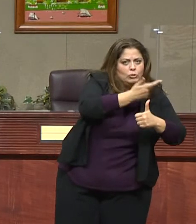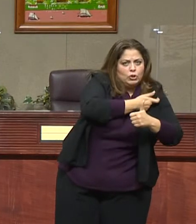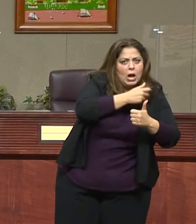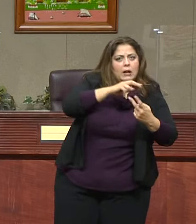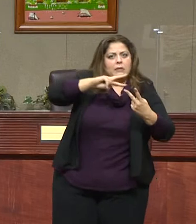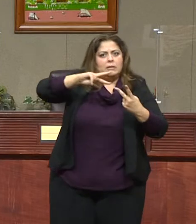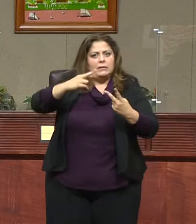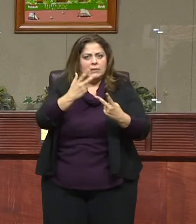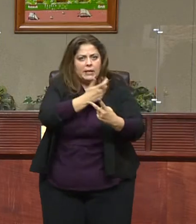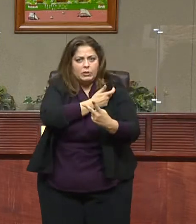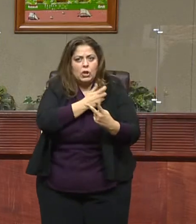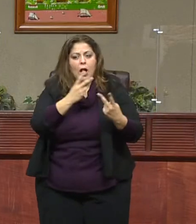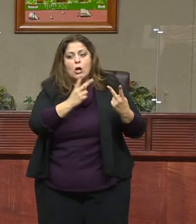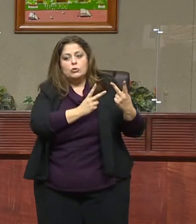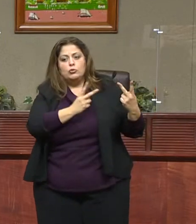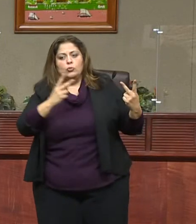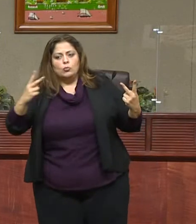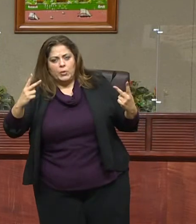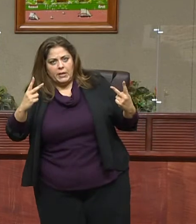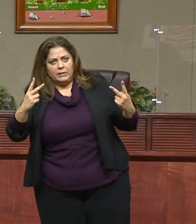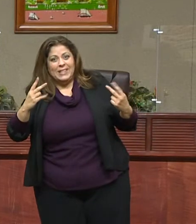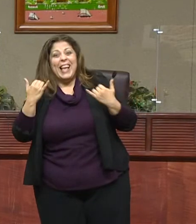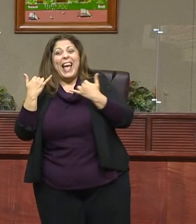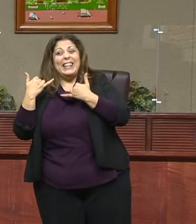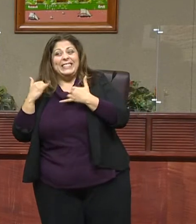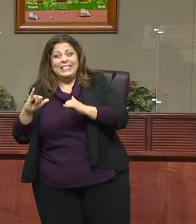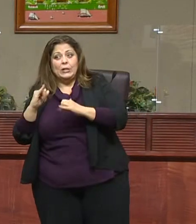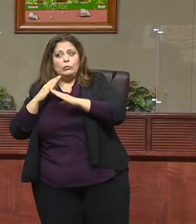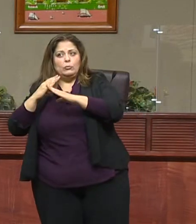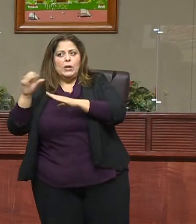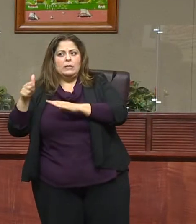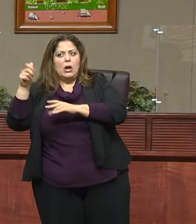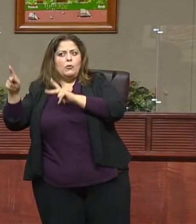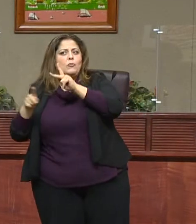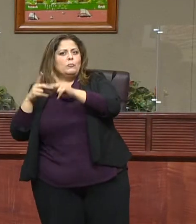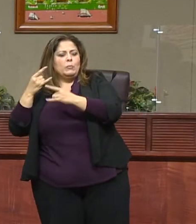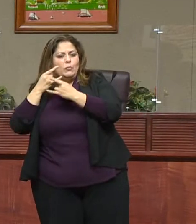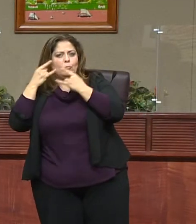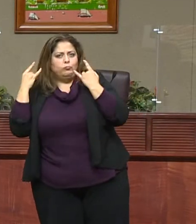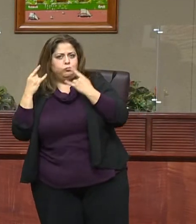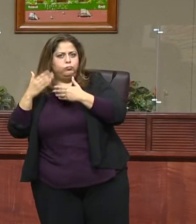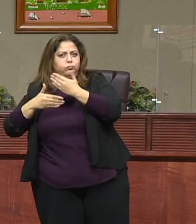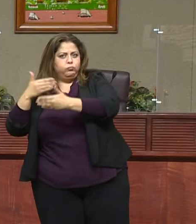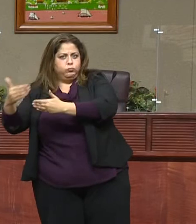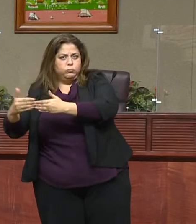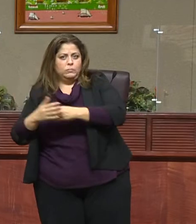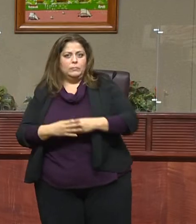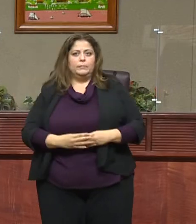second dose, and we know that you'll be protected, very well protected after those 2 weeks after your last dose.